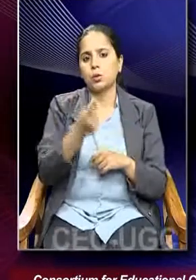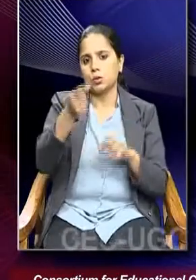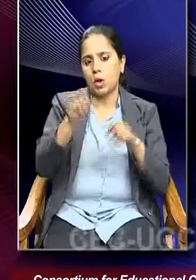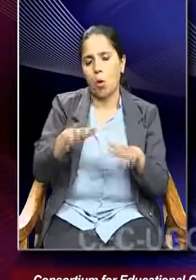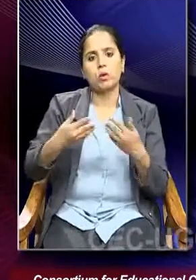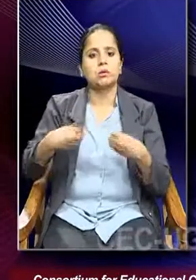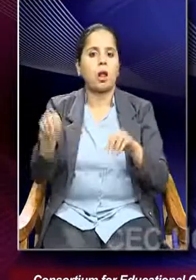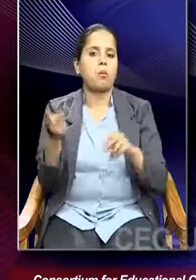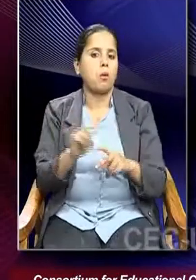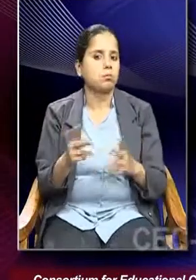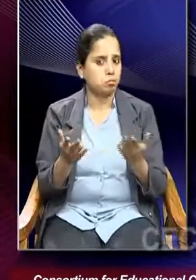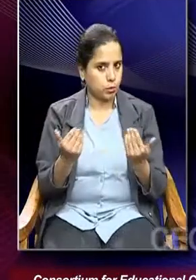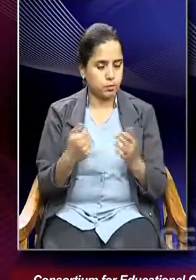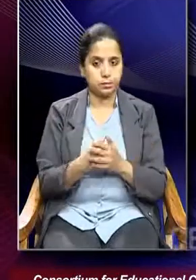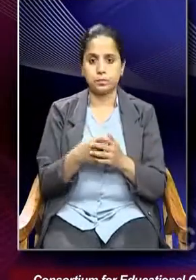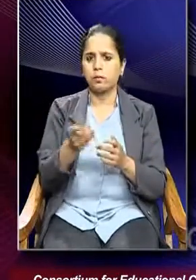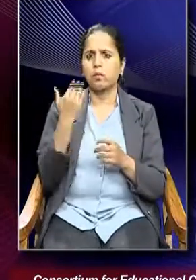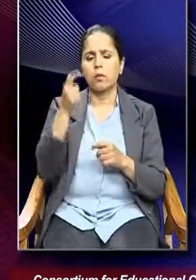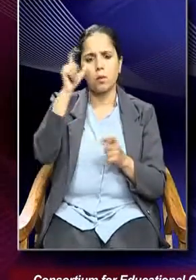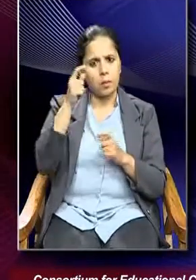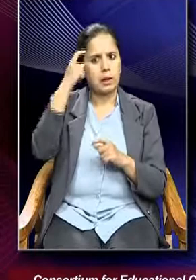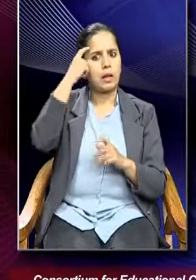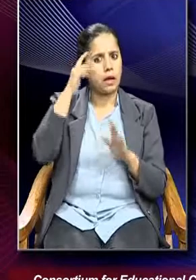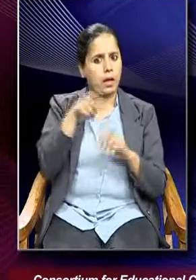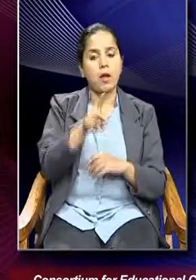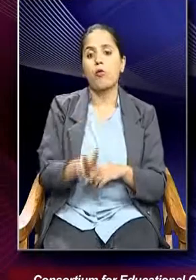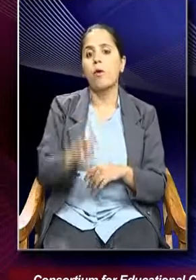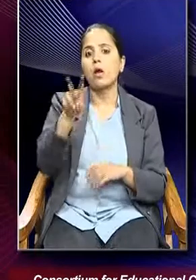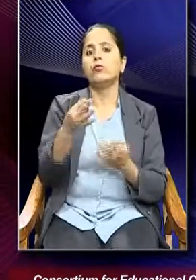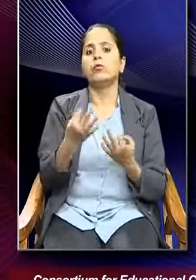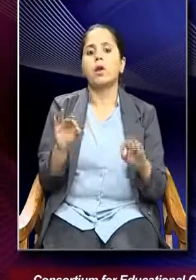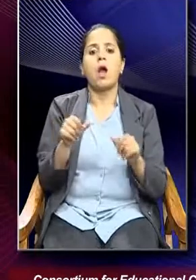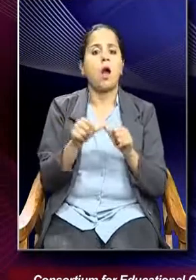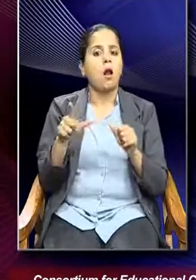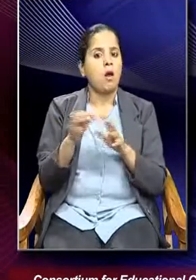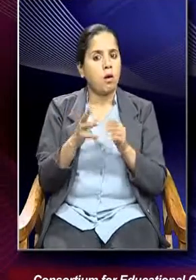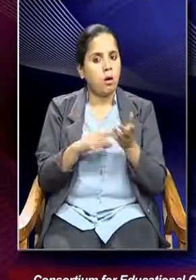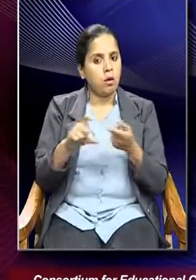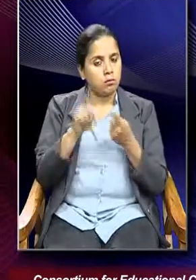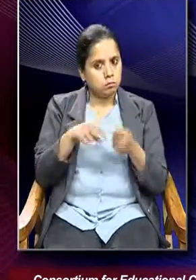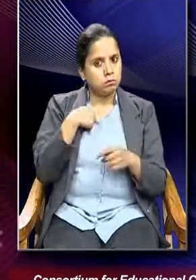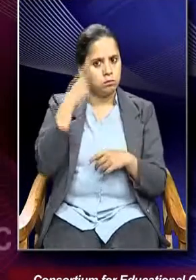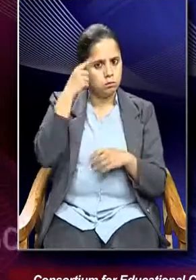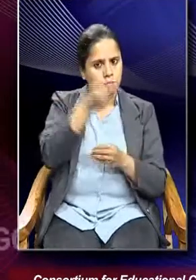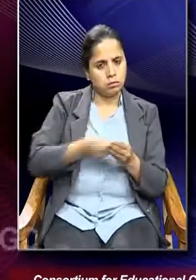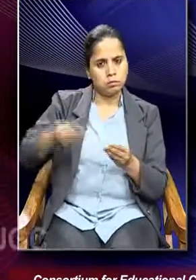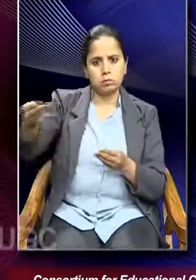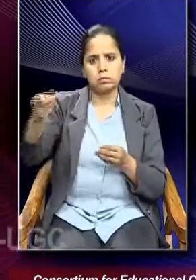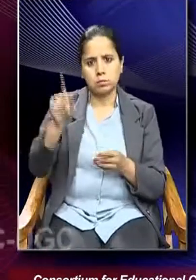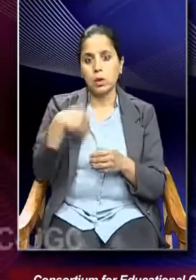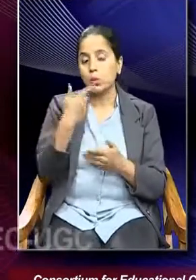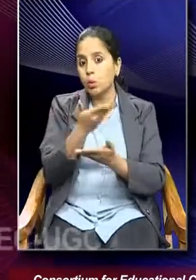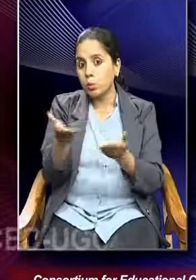sell them. It was assumed that the value of the free allowance should be passed on to the